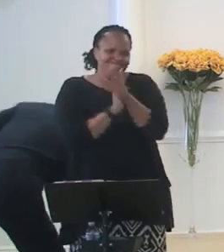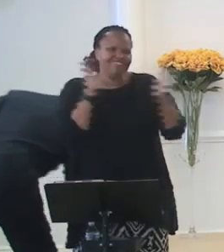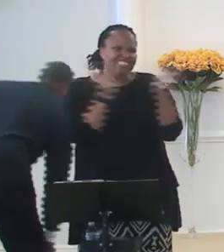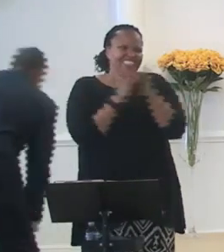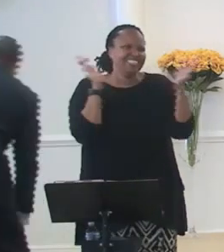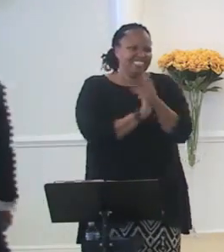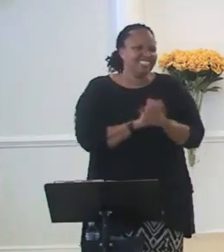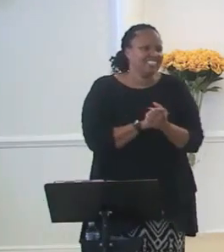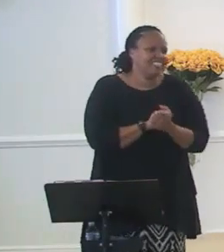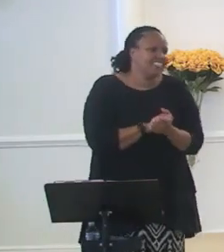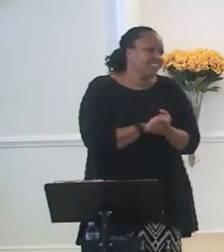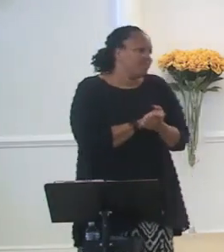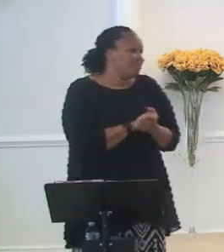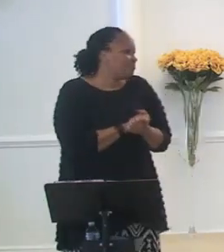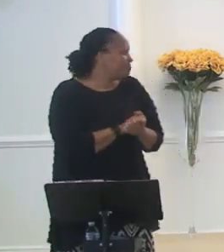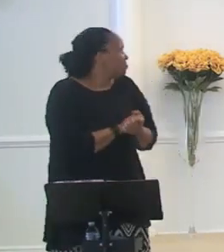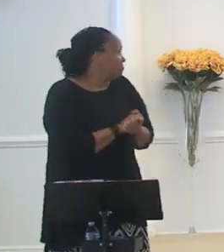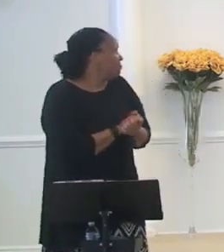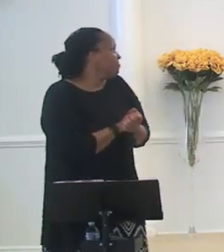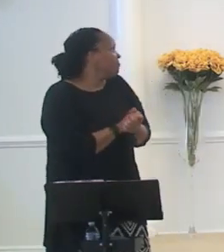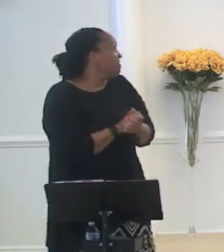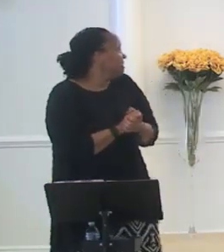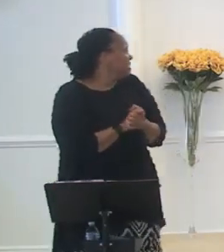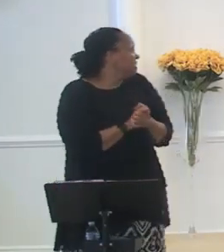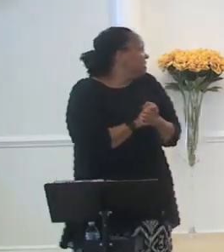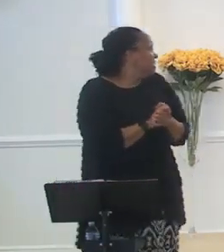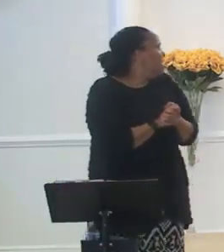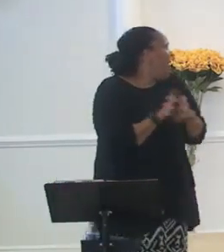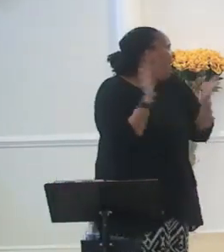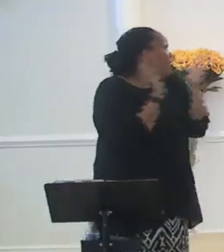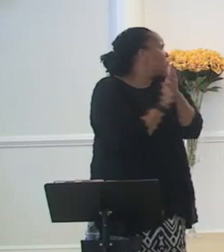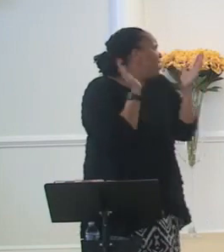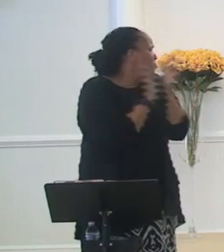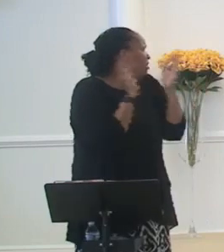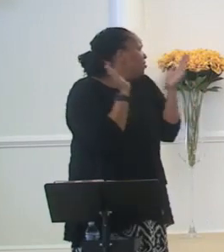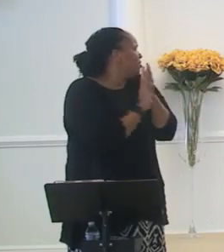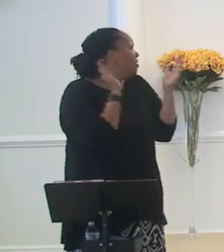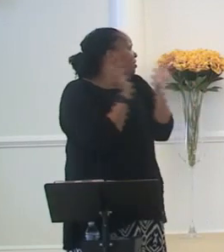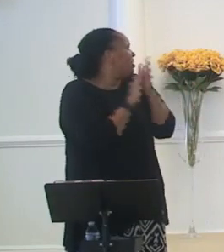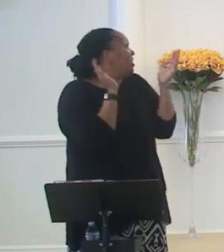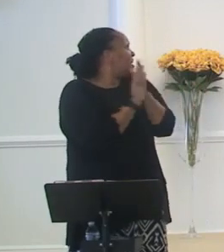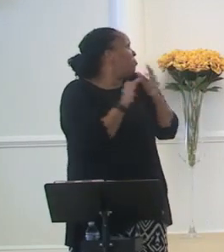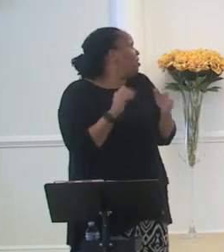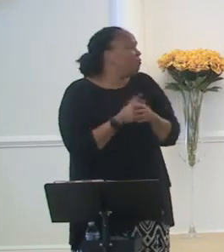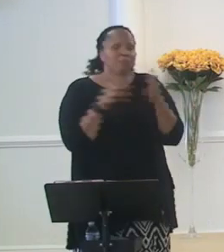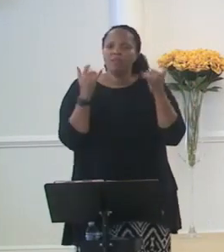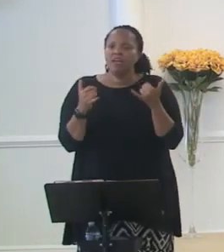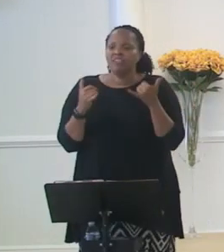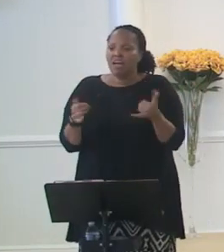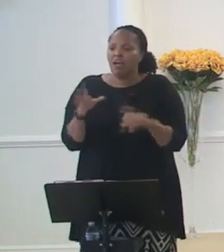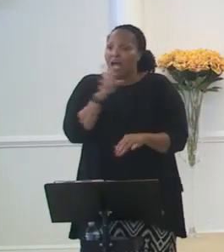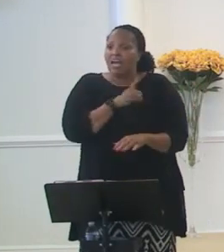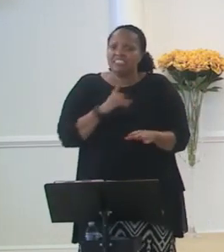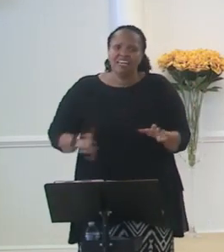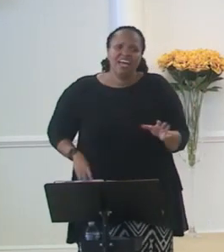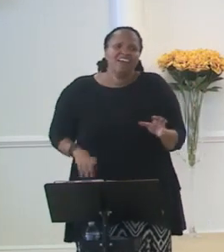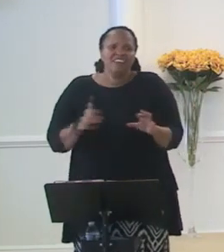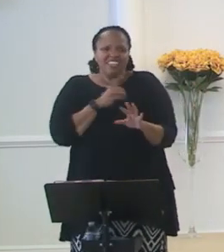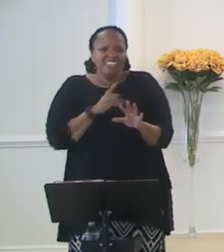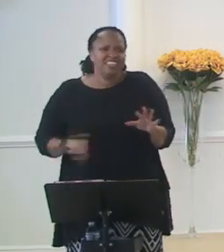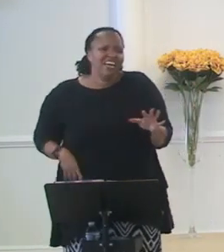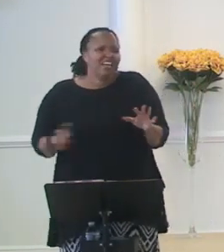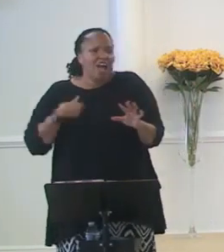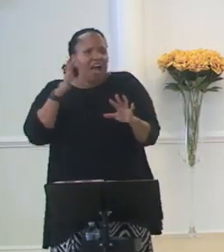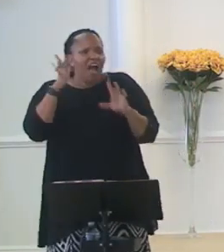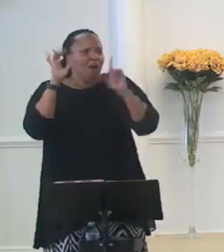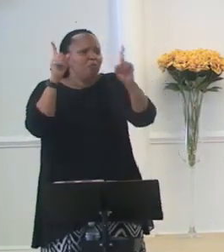Okay. All right. I gotta let y'all go. I'm holding y'all too long. Yeah. Oh, so now. Now, David, I'm going to give